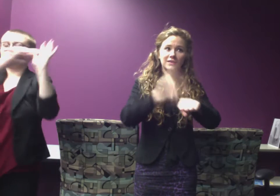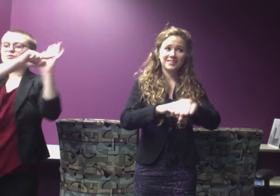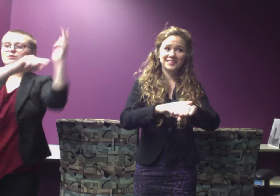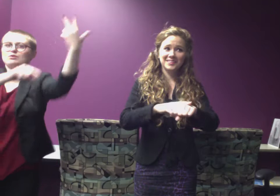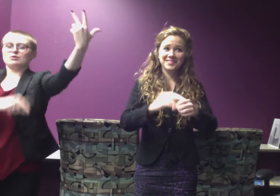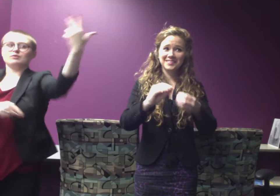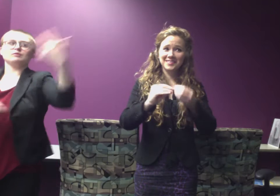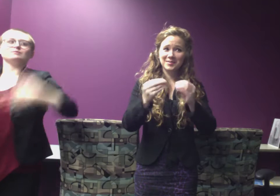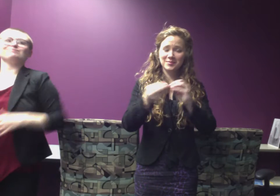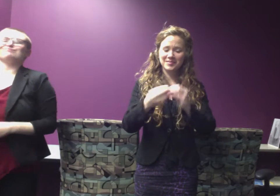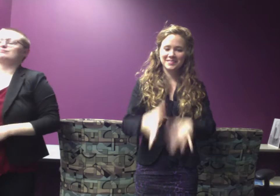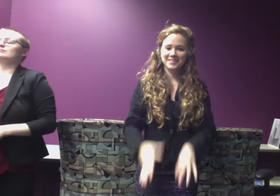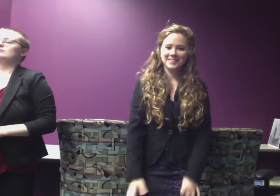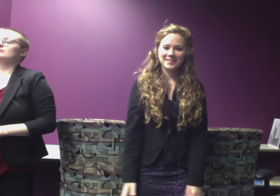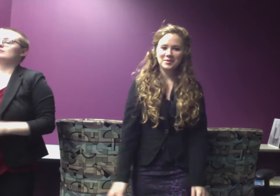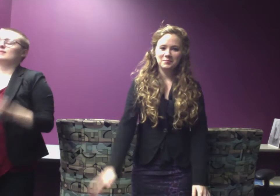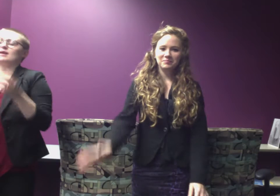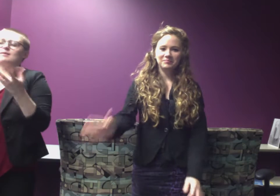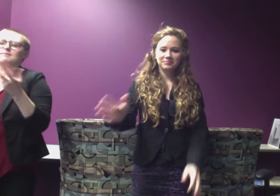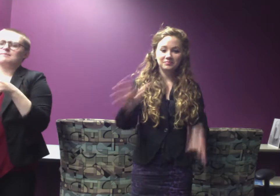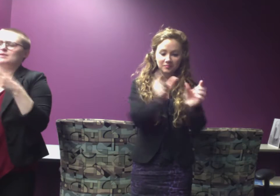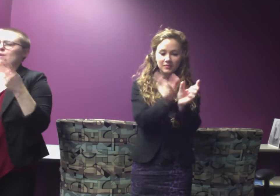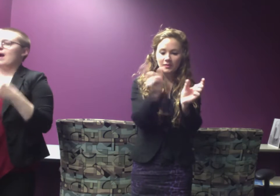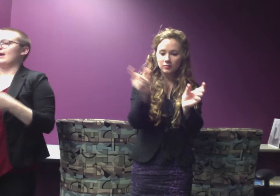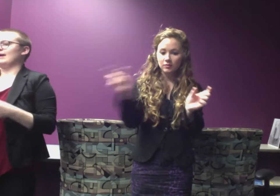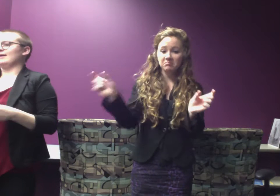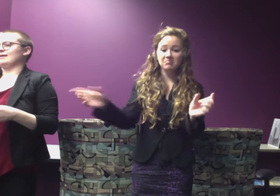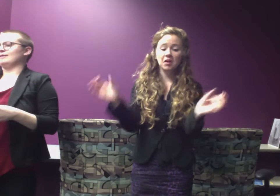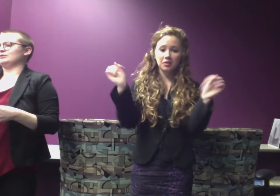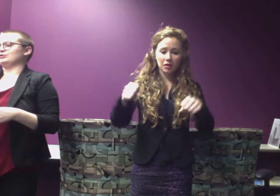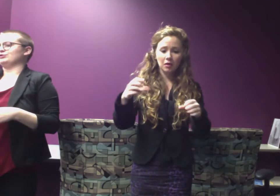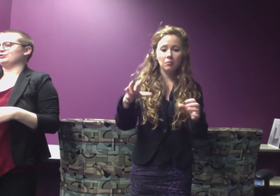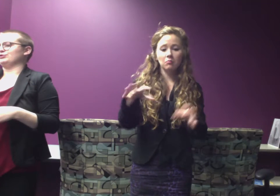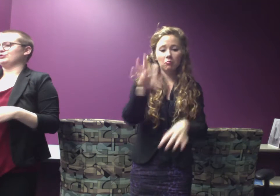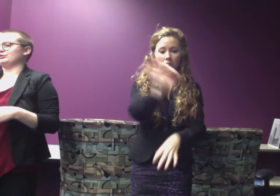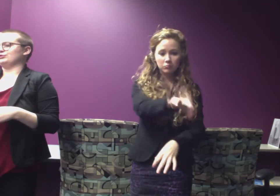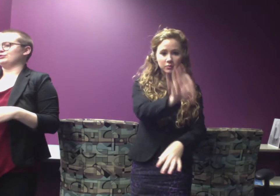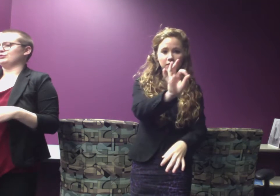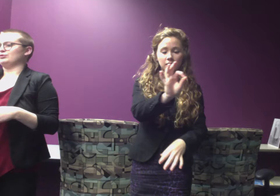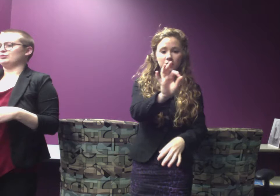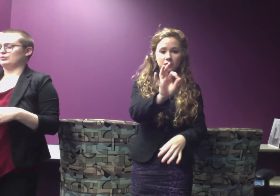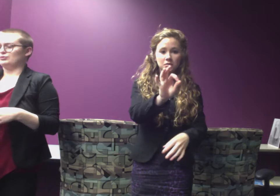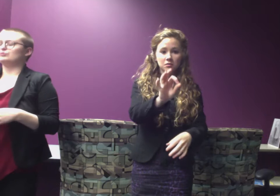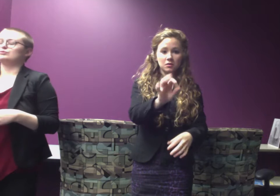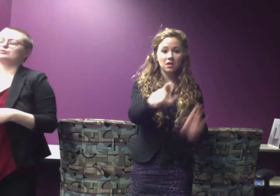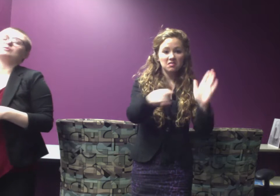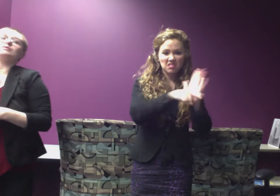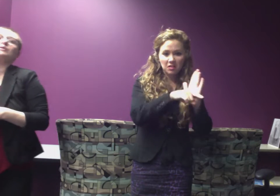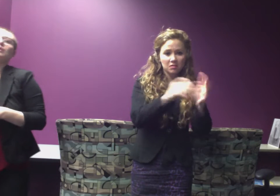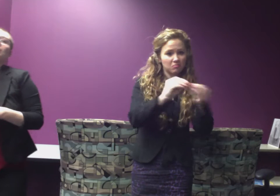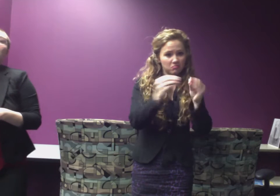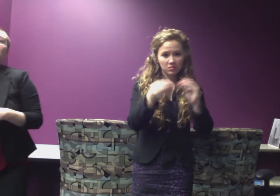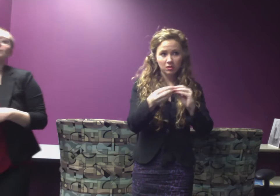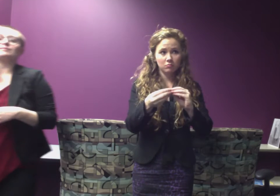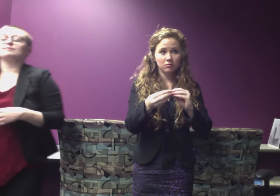our negative numbers there. So now this number line has all of the integers on it. If I wanted -3, for